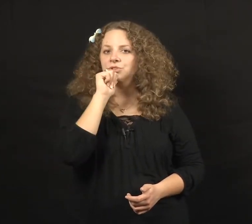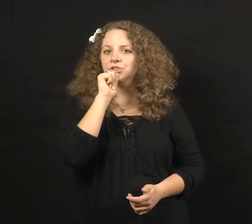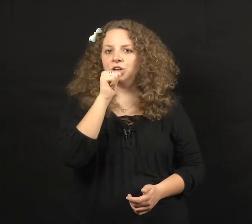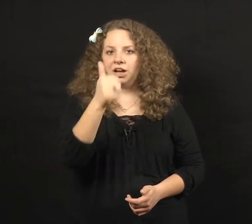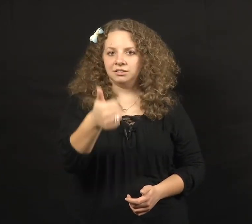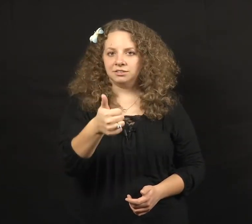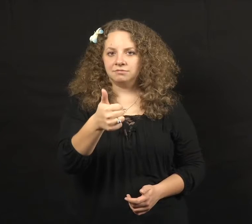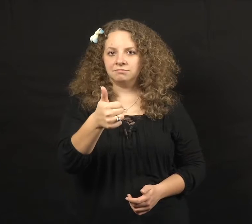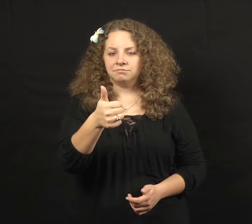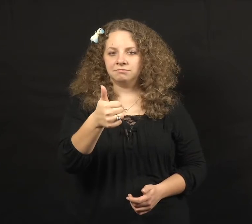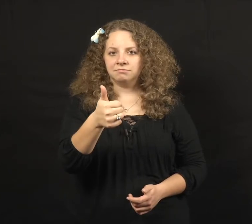Not.